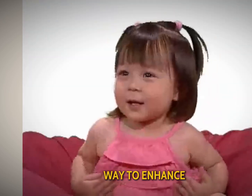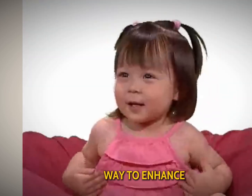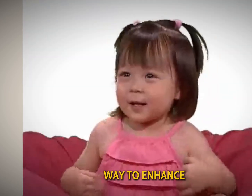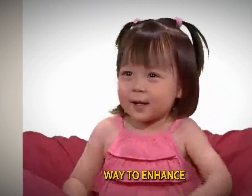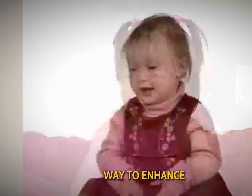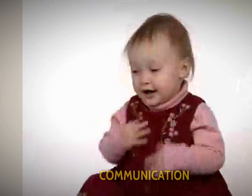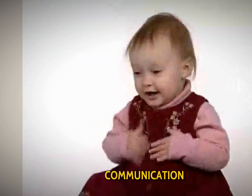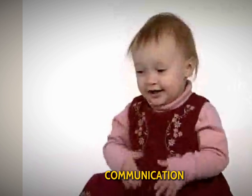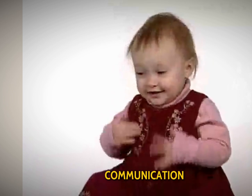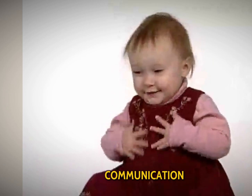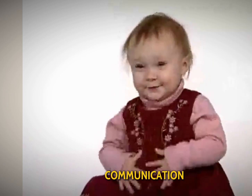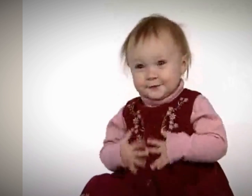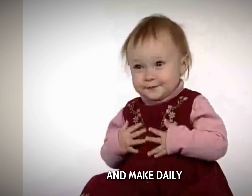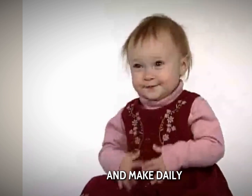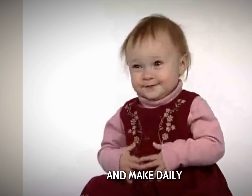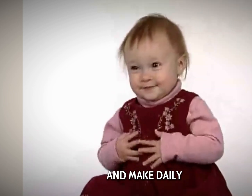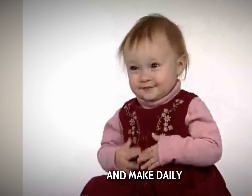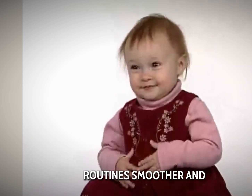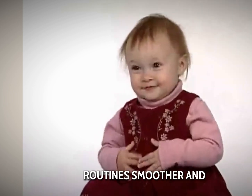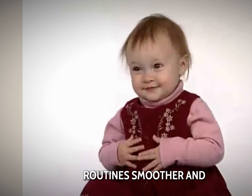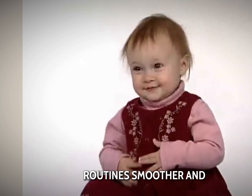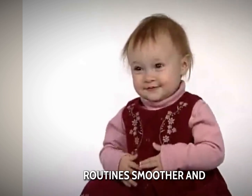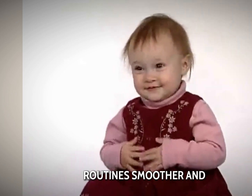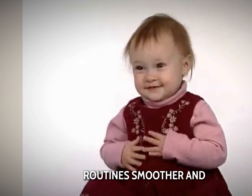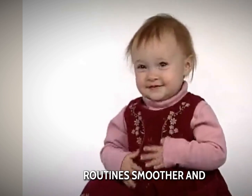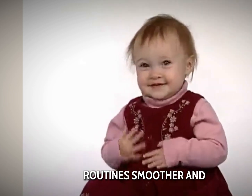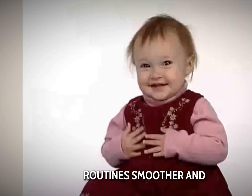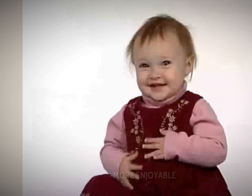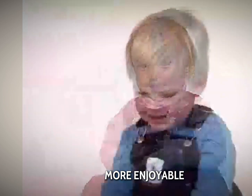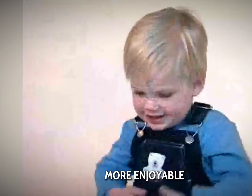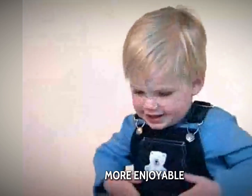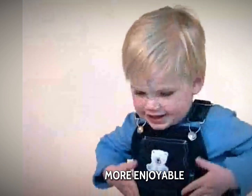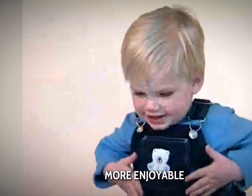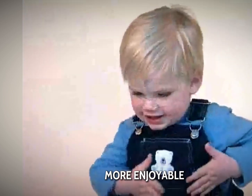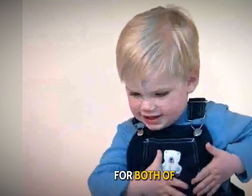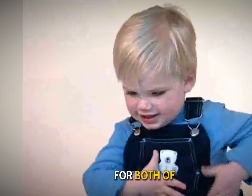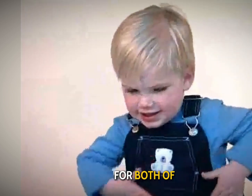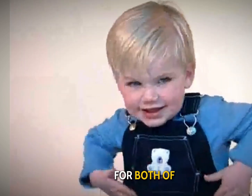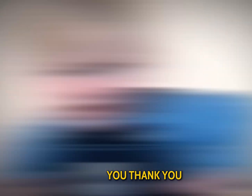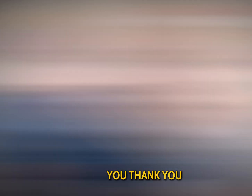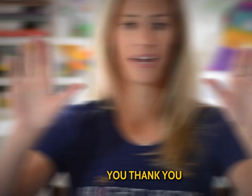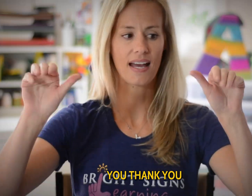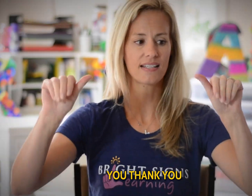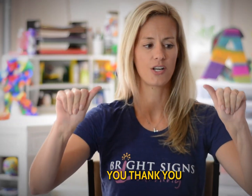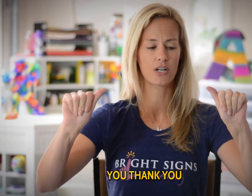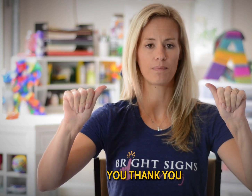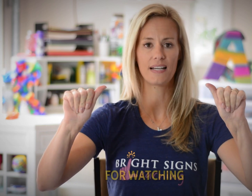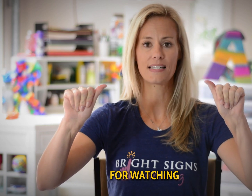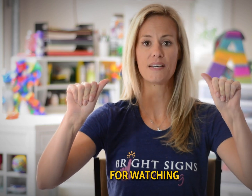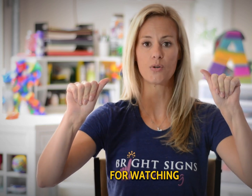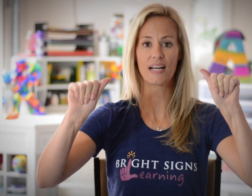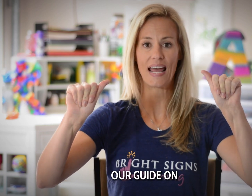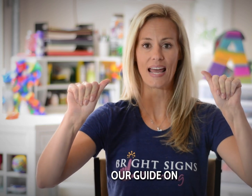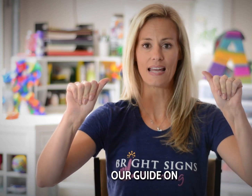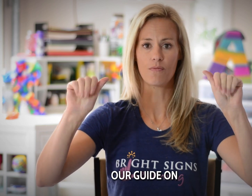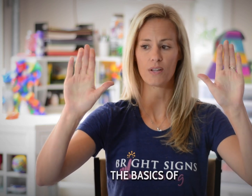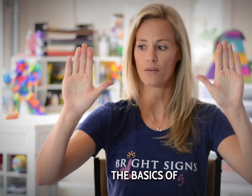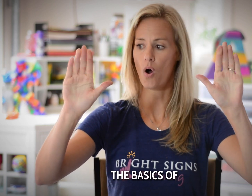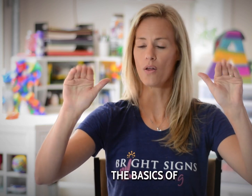to enhance communication and make daily routines smoother and more enjoyable for both of you. Thank you for watching our guide on the basics of